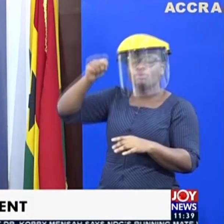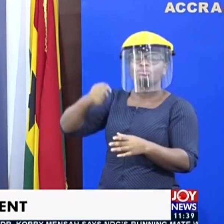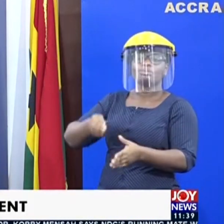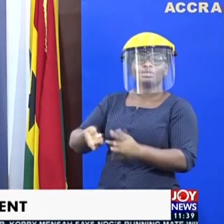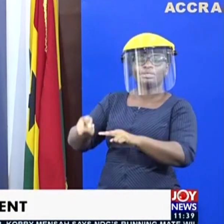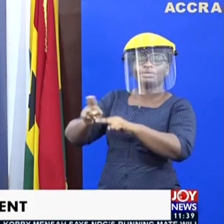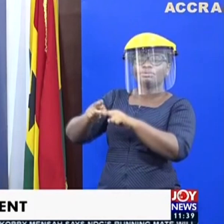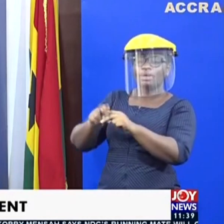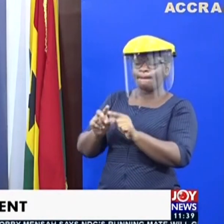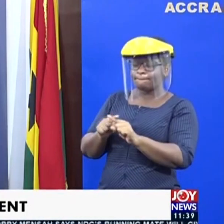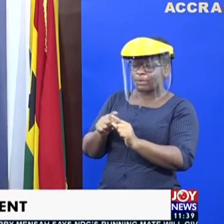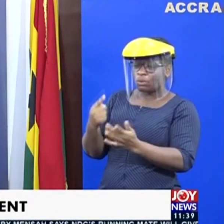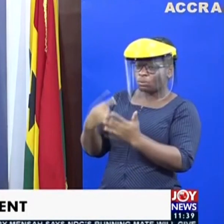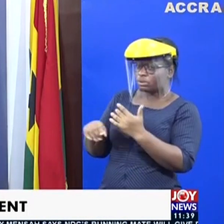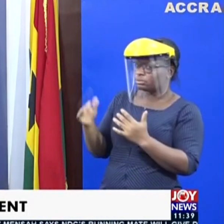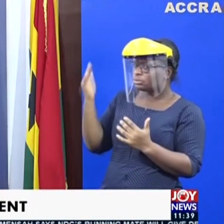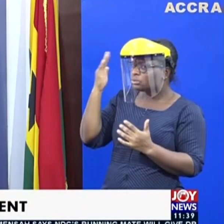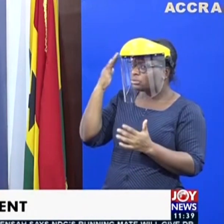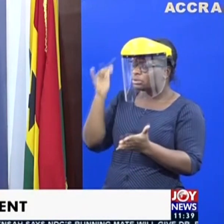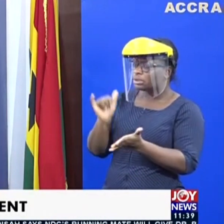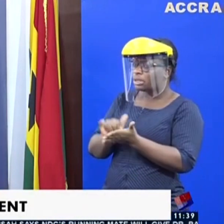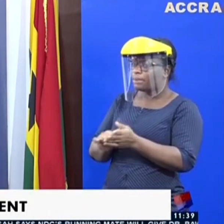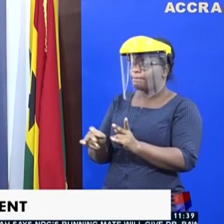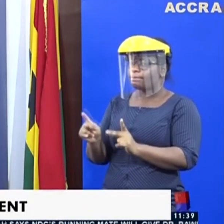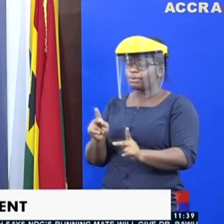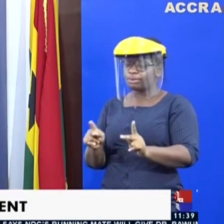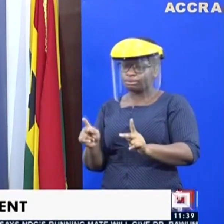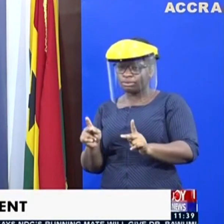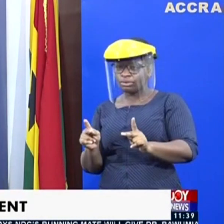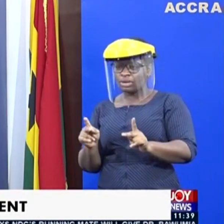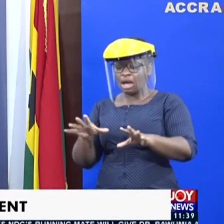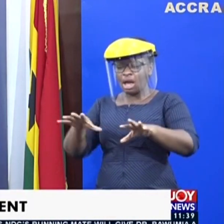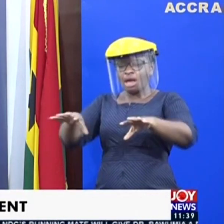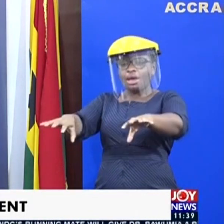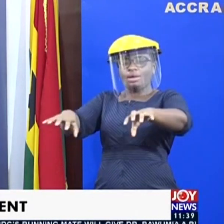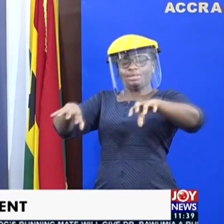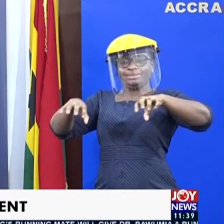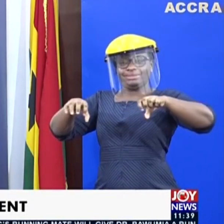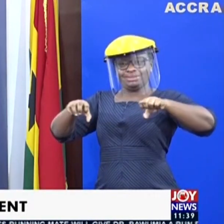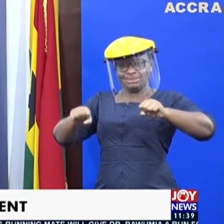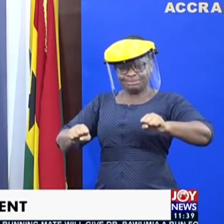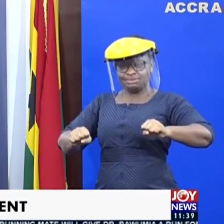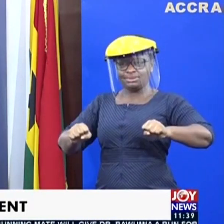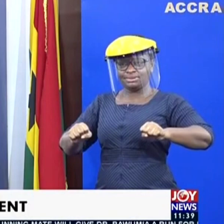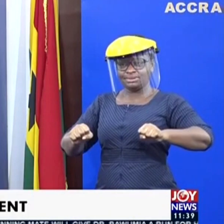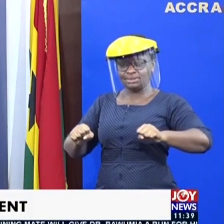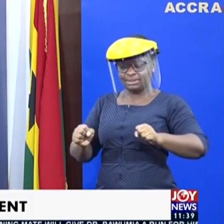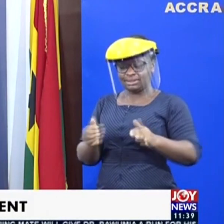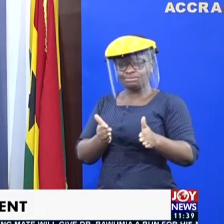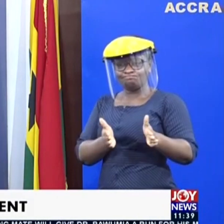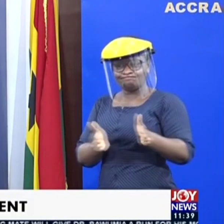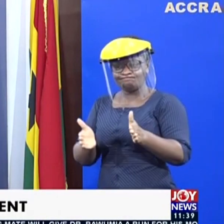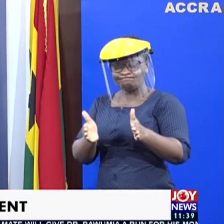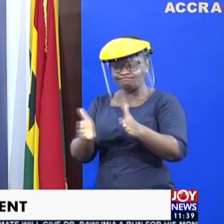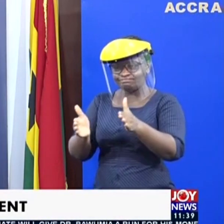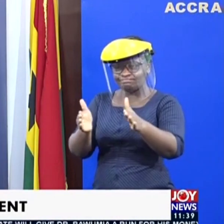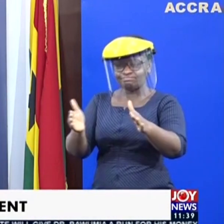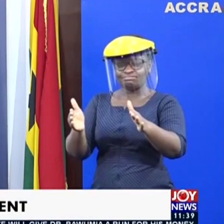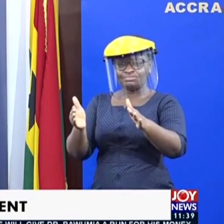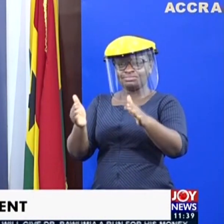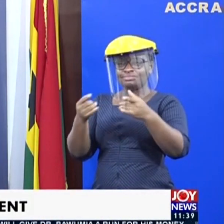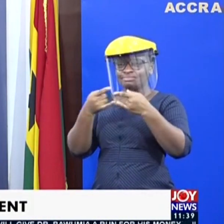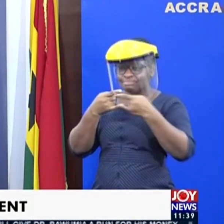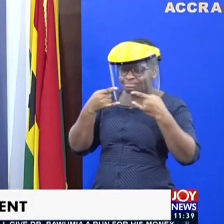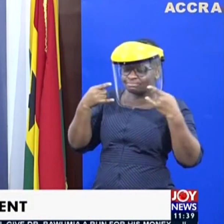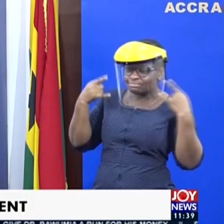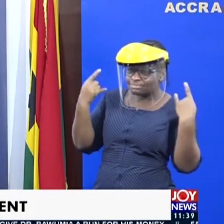also noticed is that people are increasingly adapting the protocols. And so that